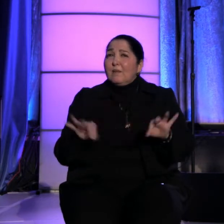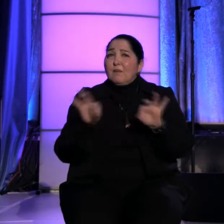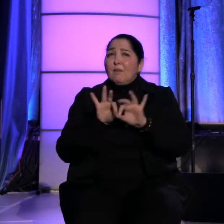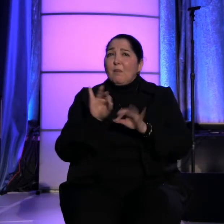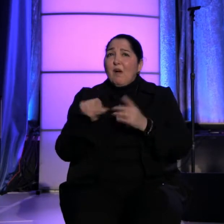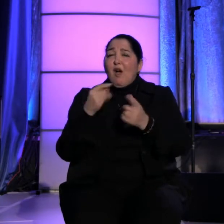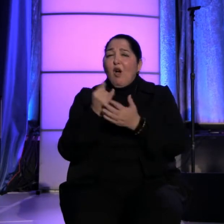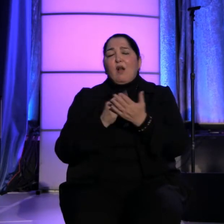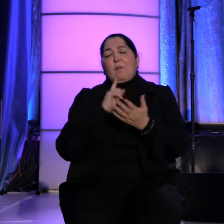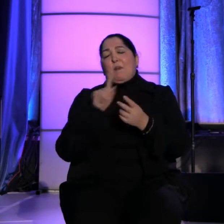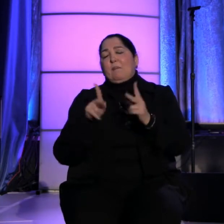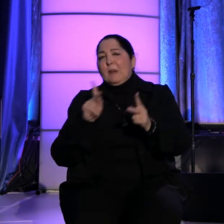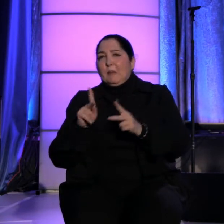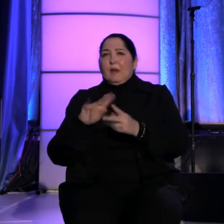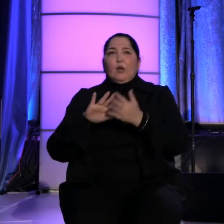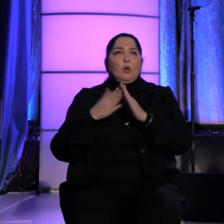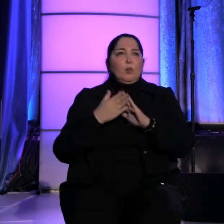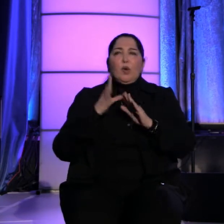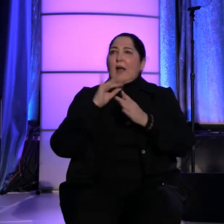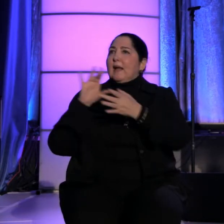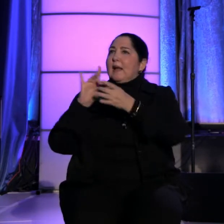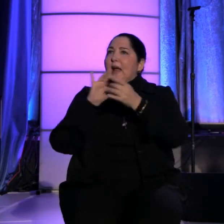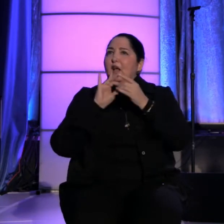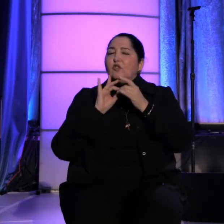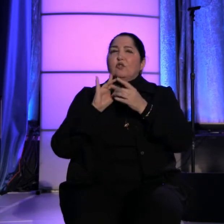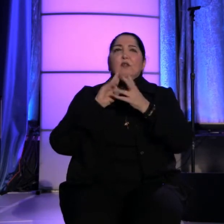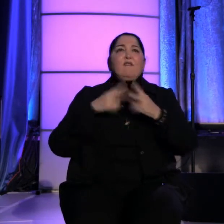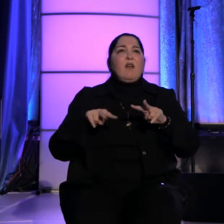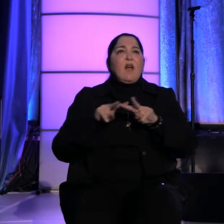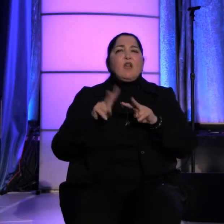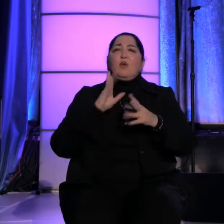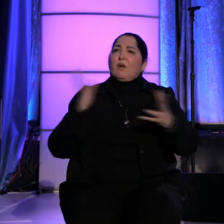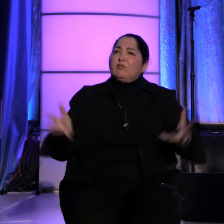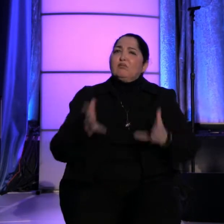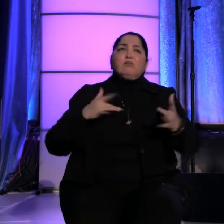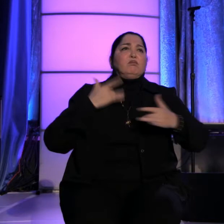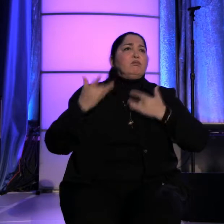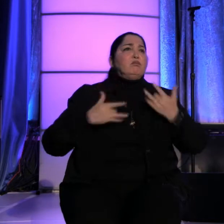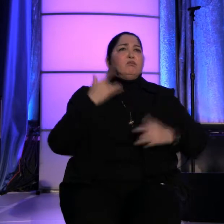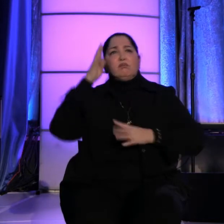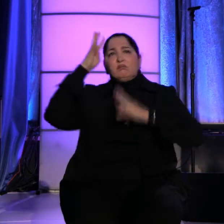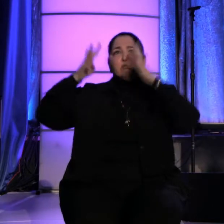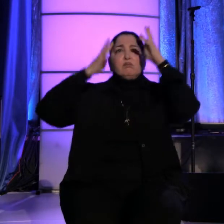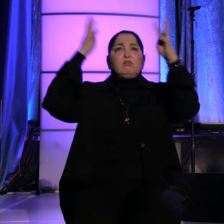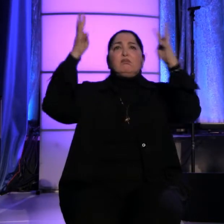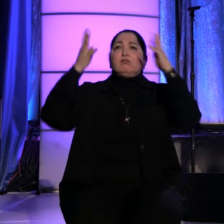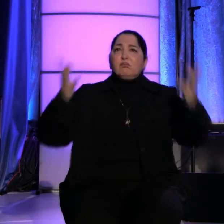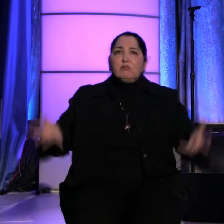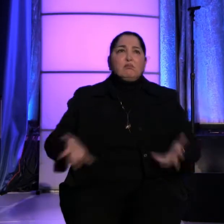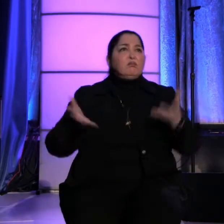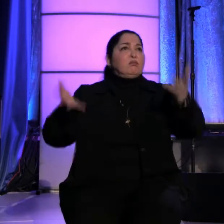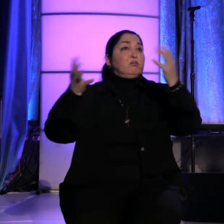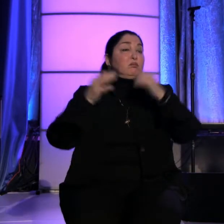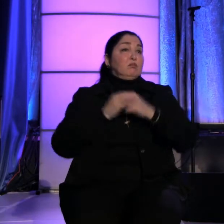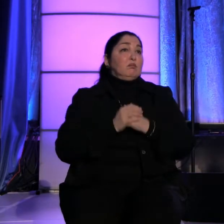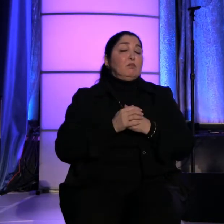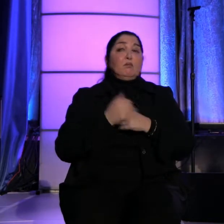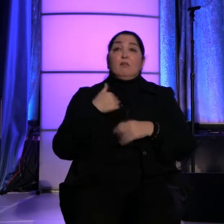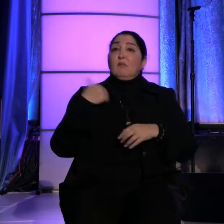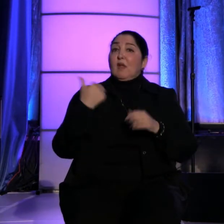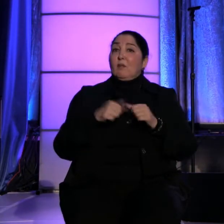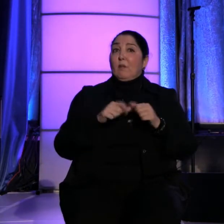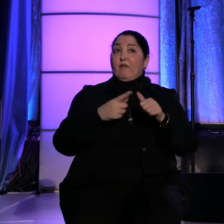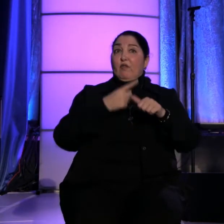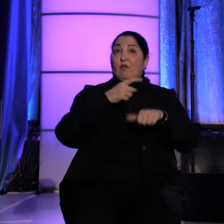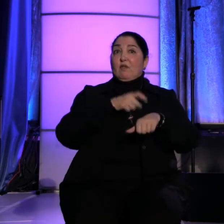about building connections and fostering value and stoking creativity. I remember when I was first feeling